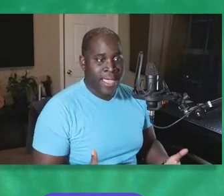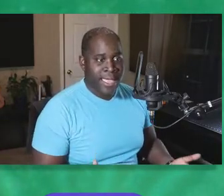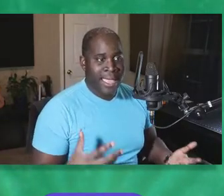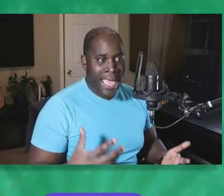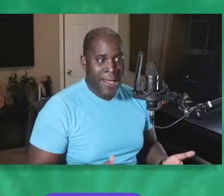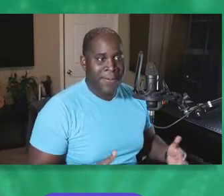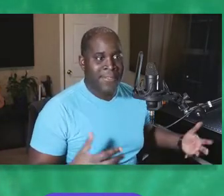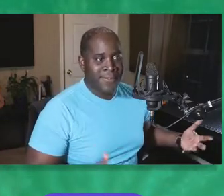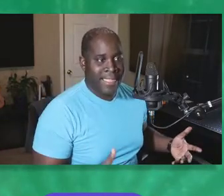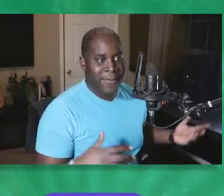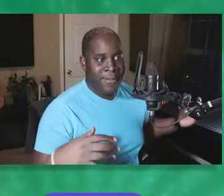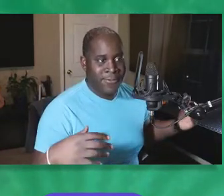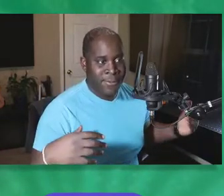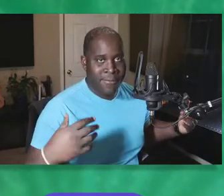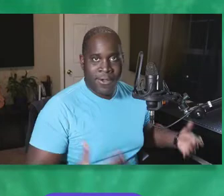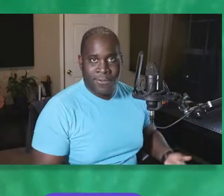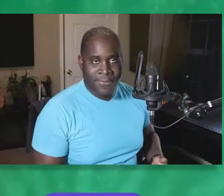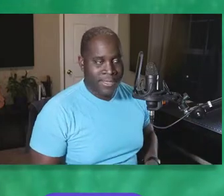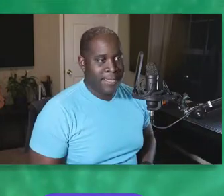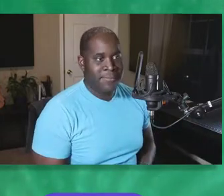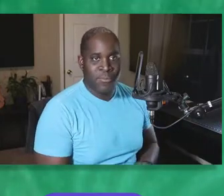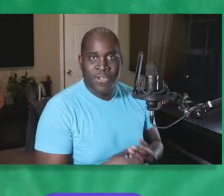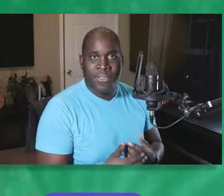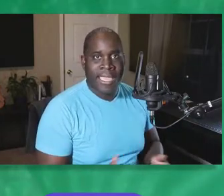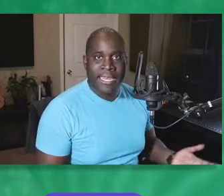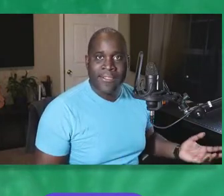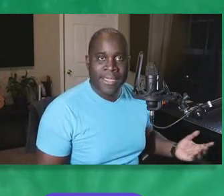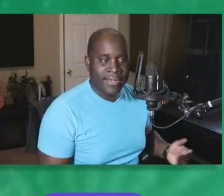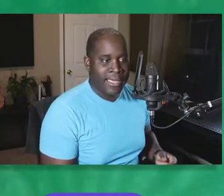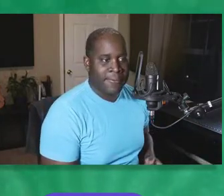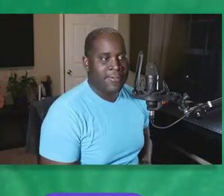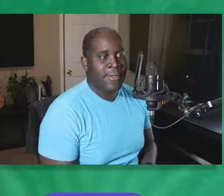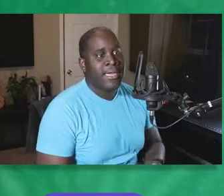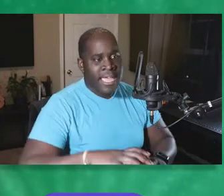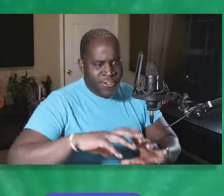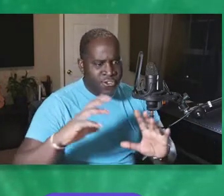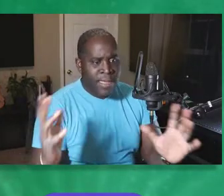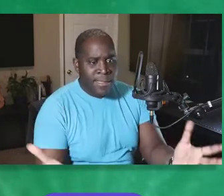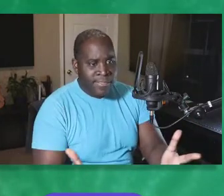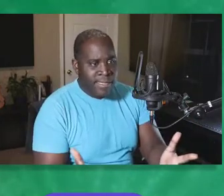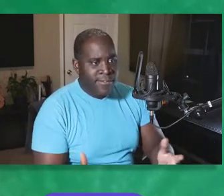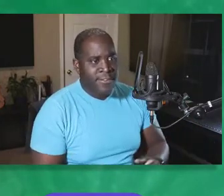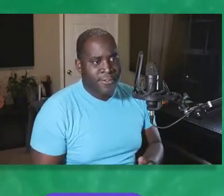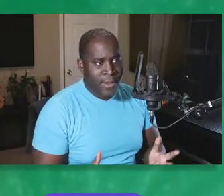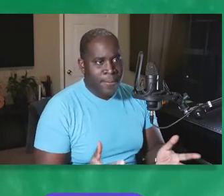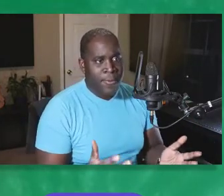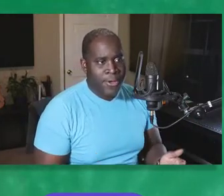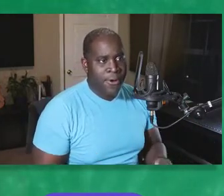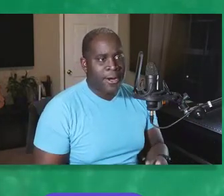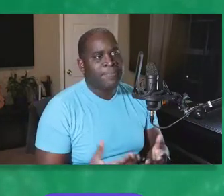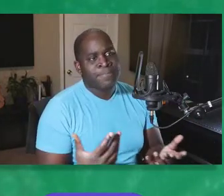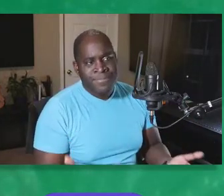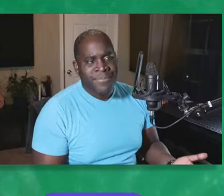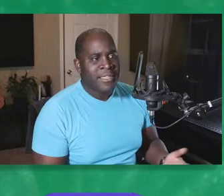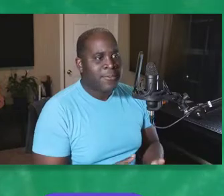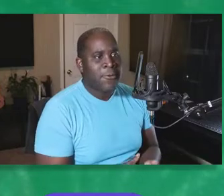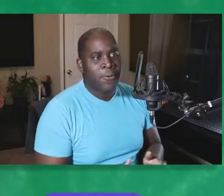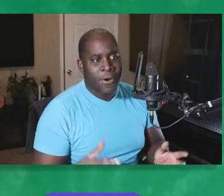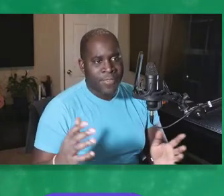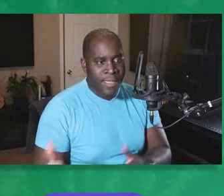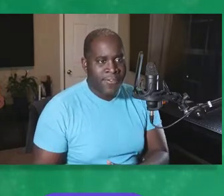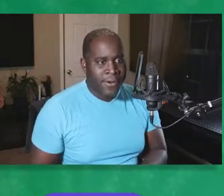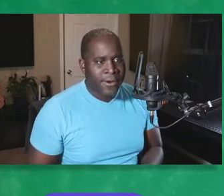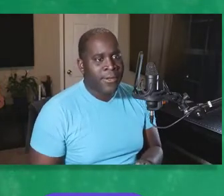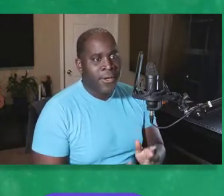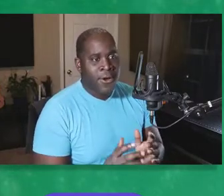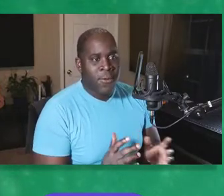the way how this language evolves over time, much like any other kind of language. And shaping things to describe where you are or